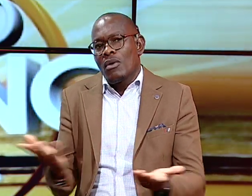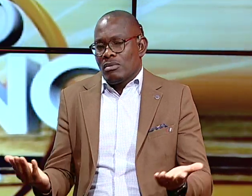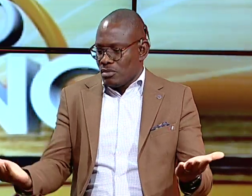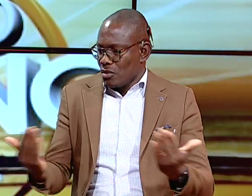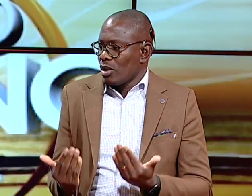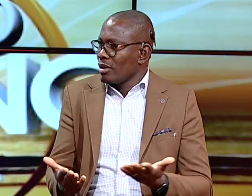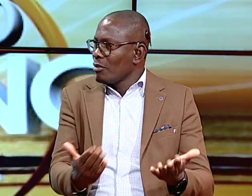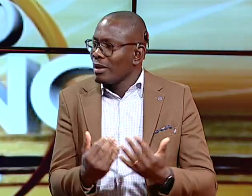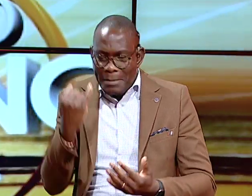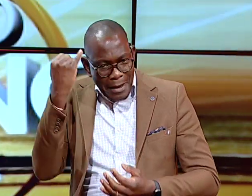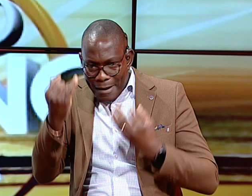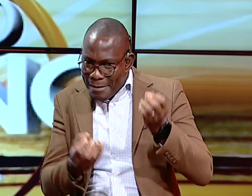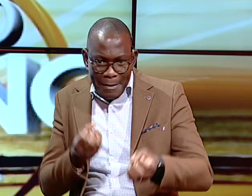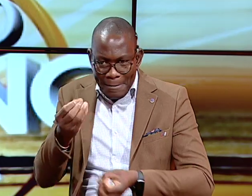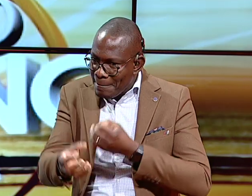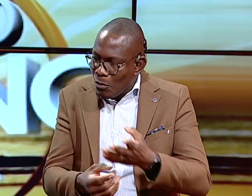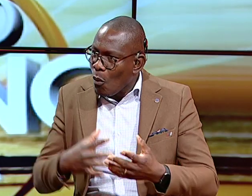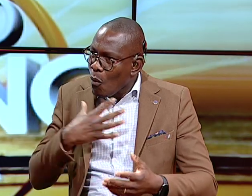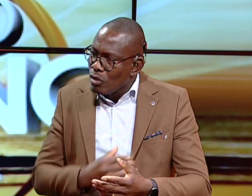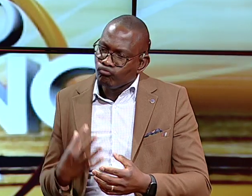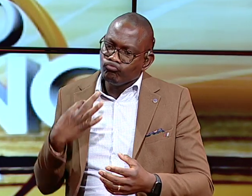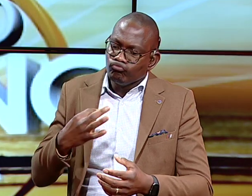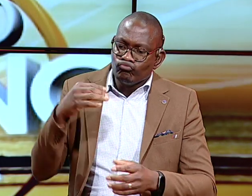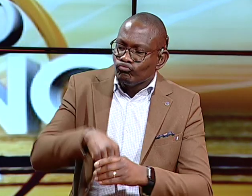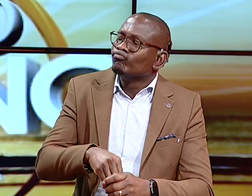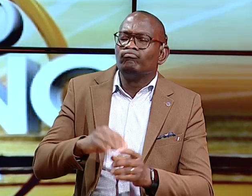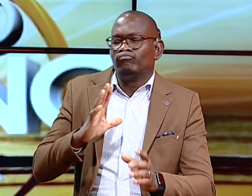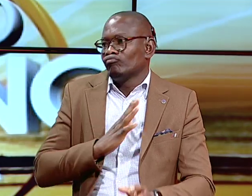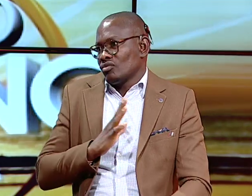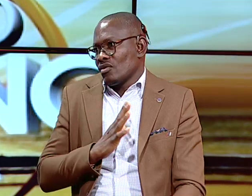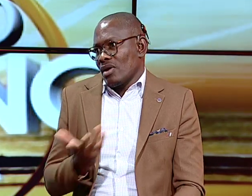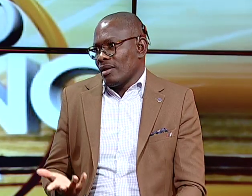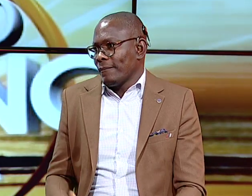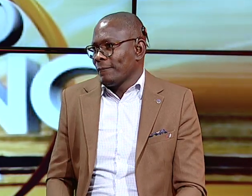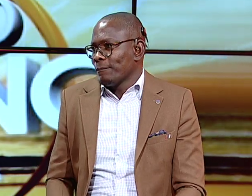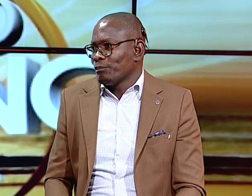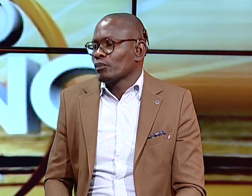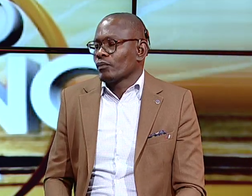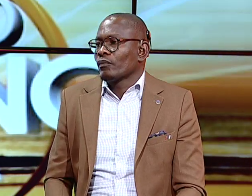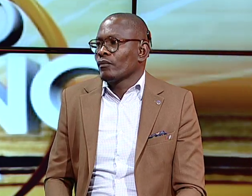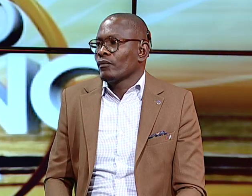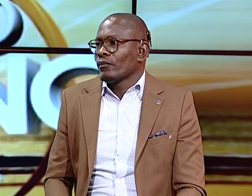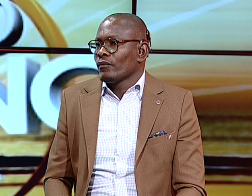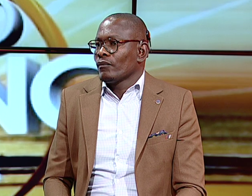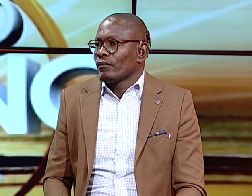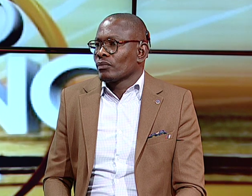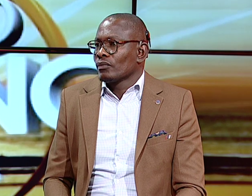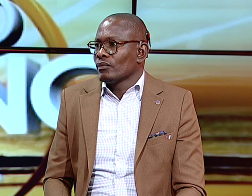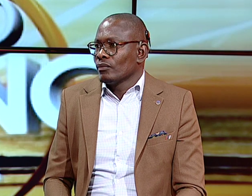can get involved. You can welcome to contact me and share ideas and that we can work together.